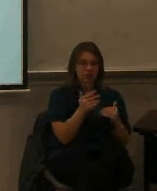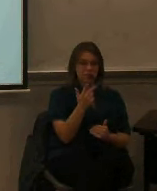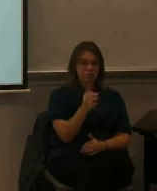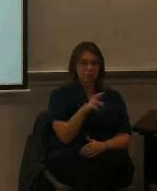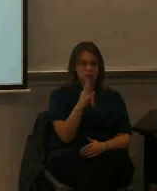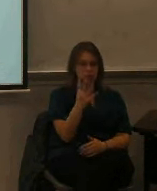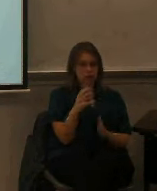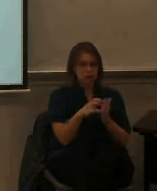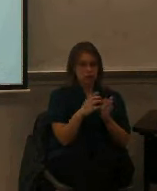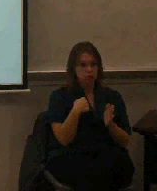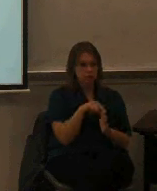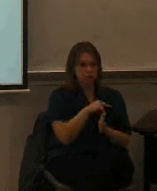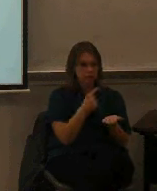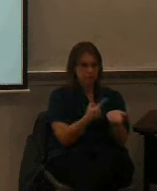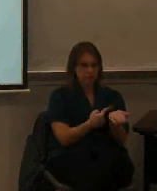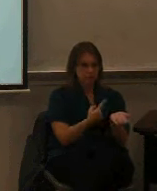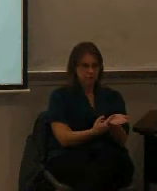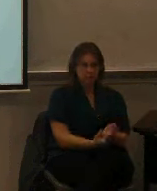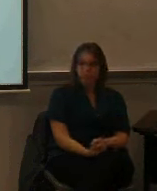4 chapters that we talk about.